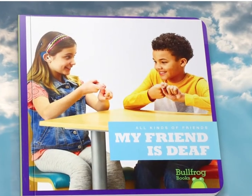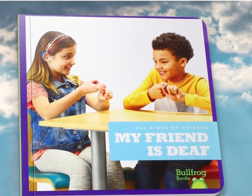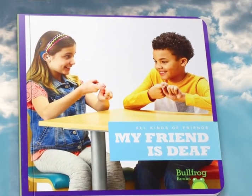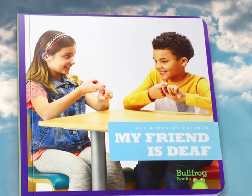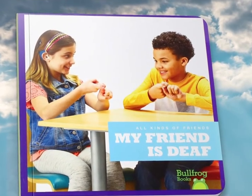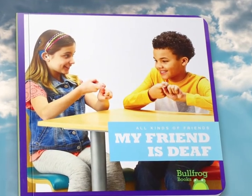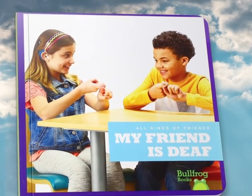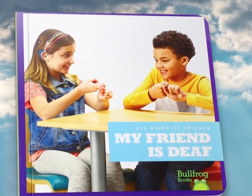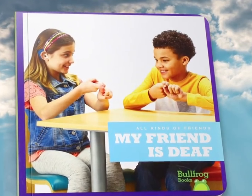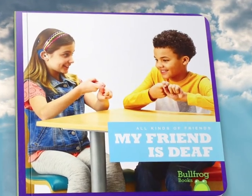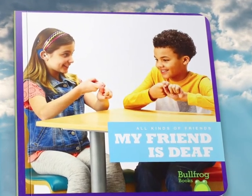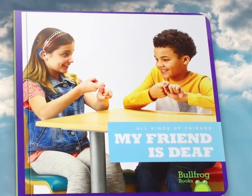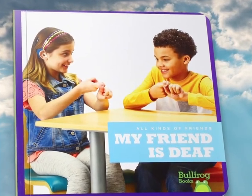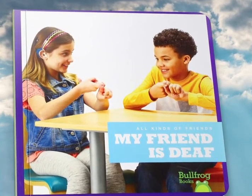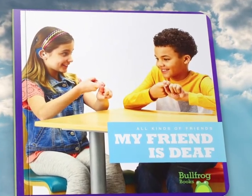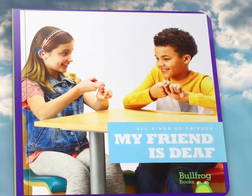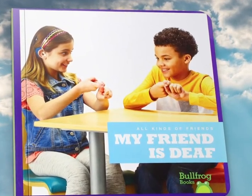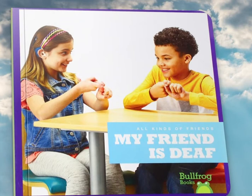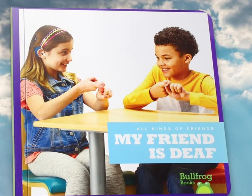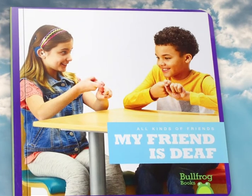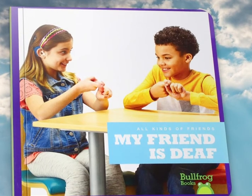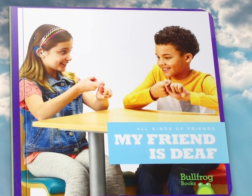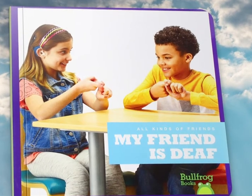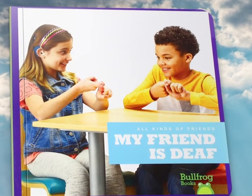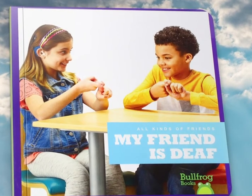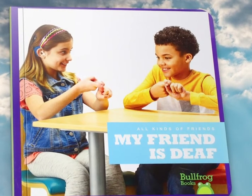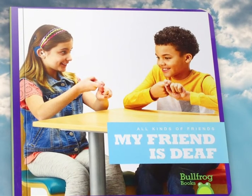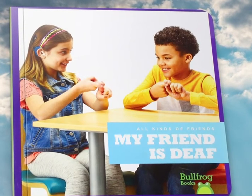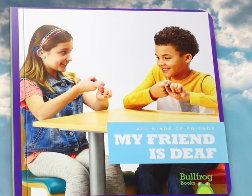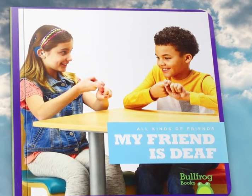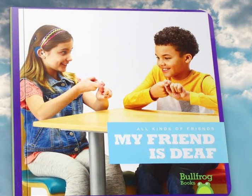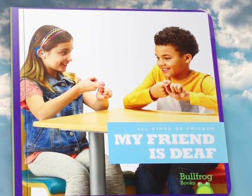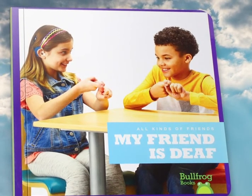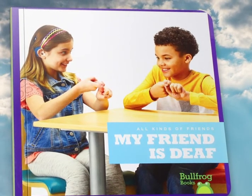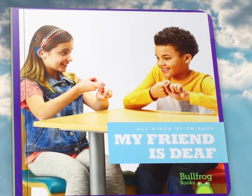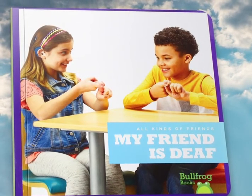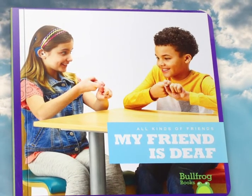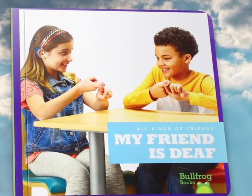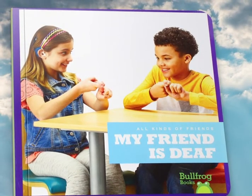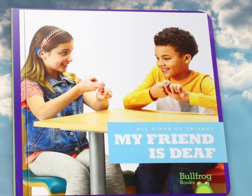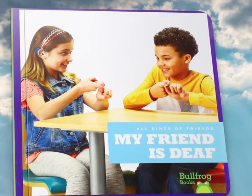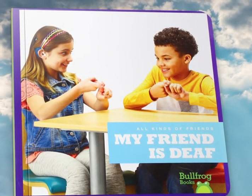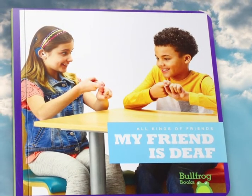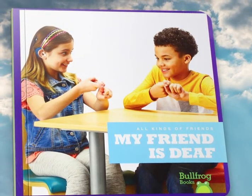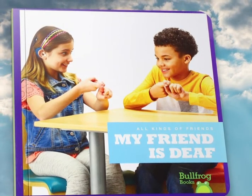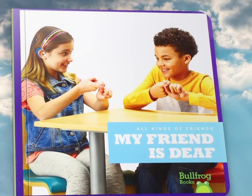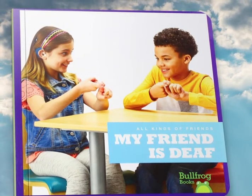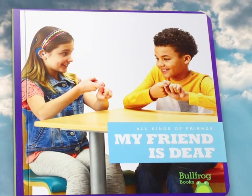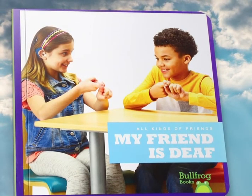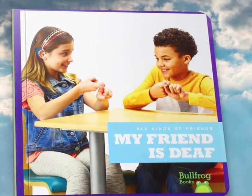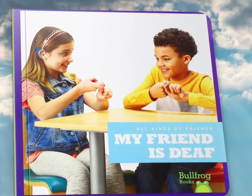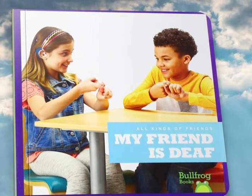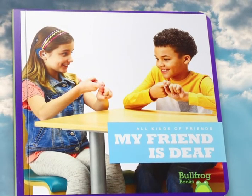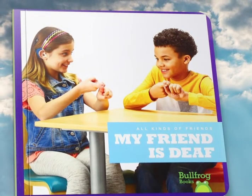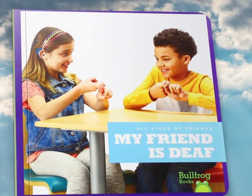Bullfrog Books, all kinds of friends. My Friend is Deaf